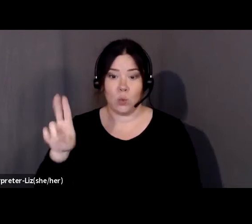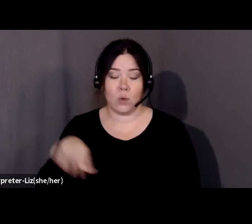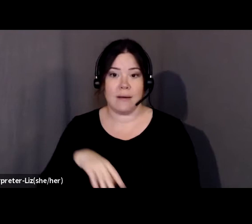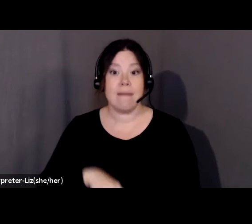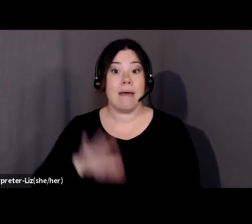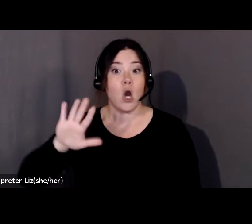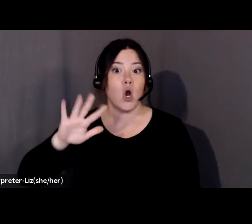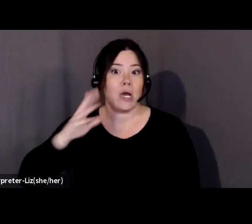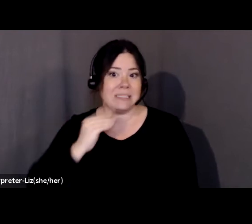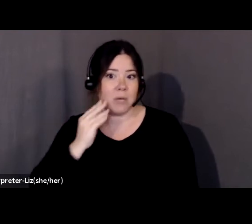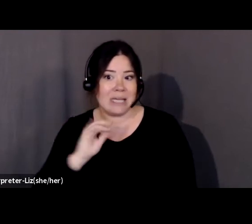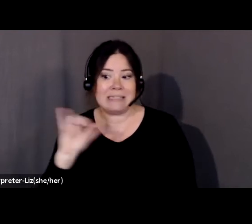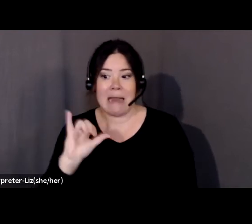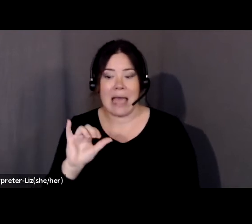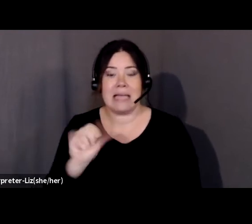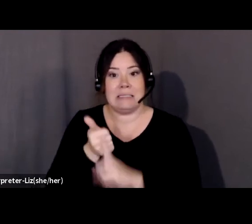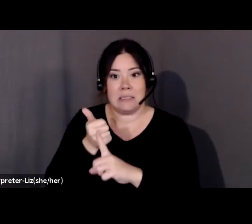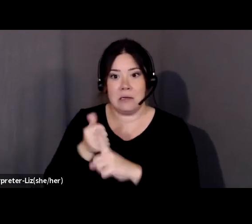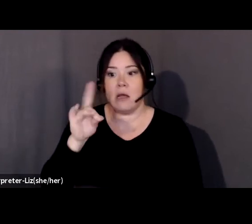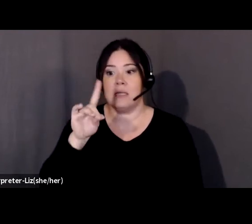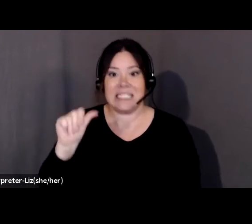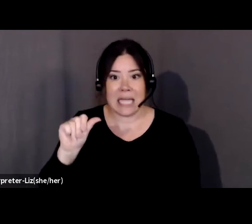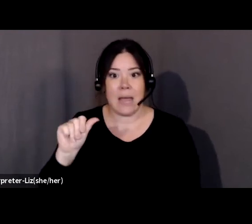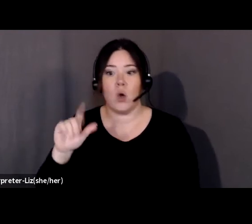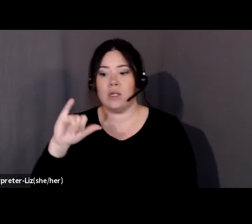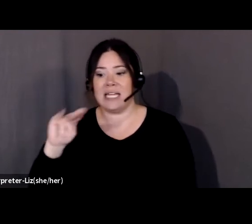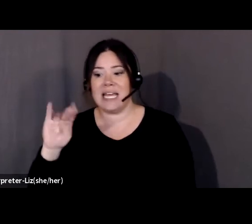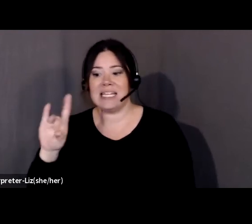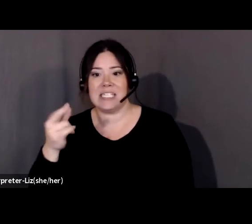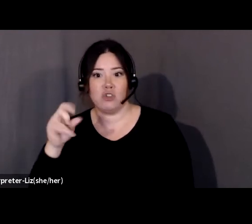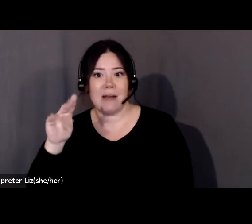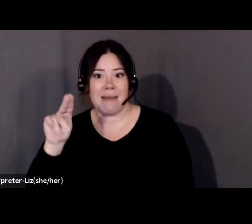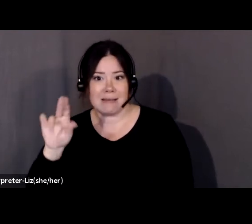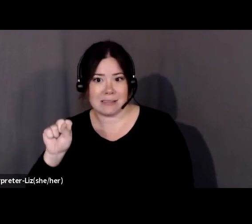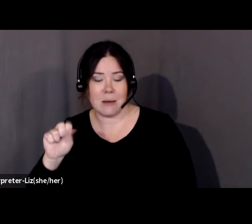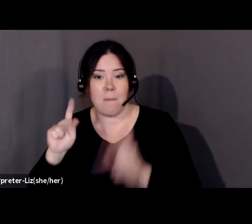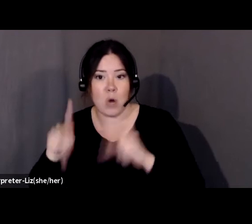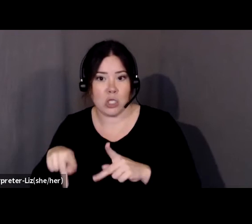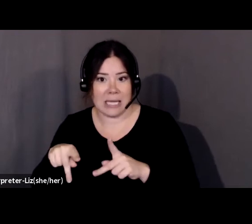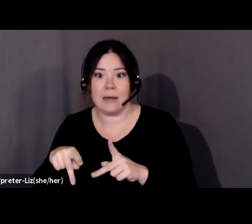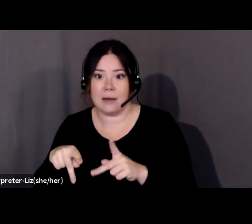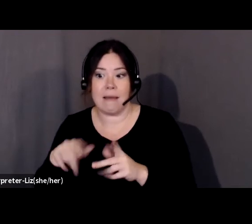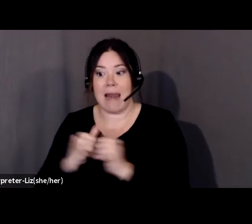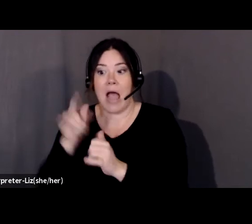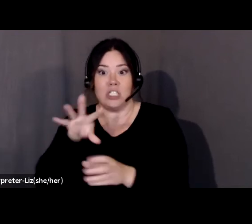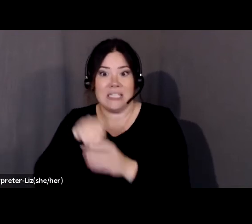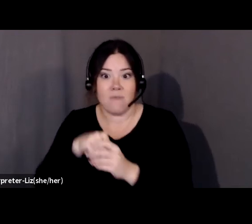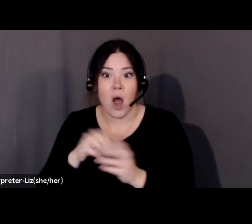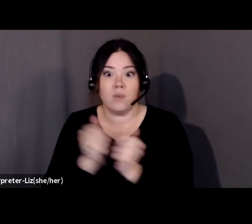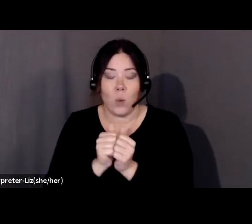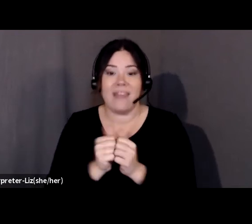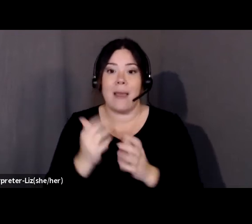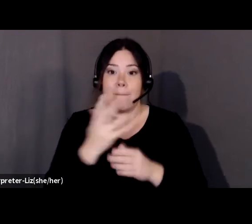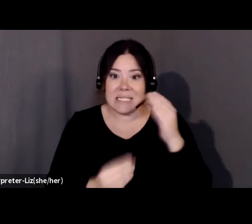a disabled and Indigenous person, and how all of these movements that she works with, the missing and murdered Indigenous